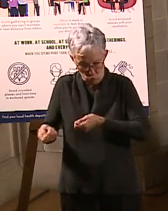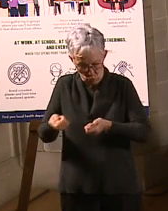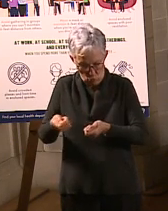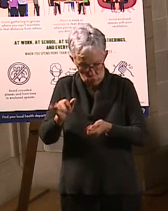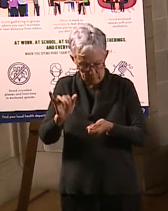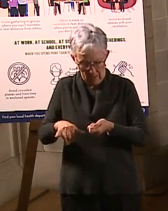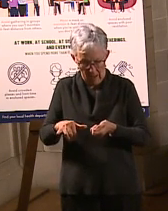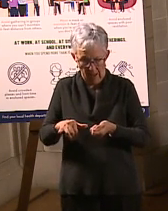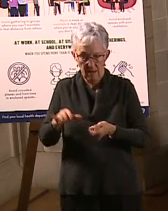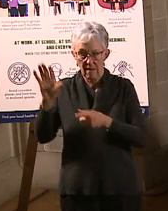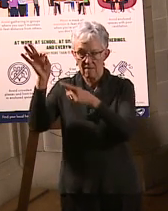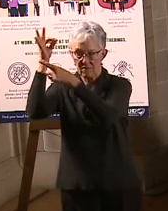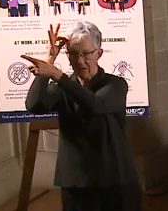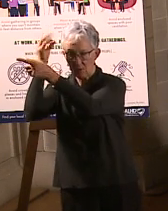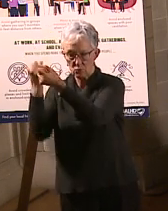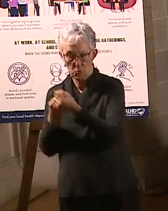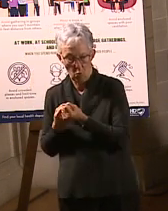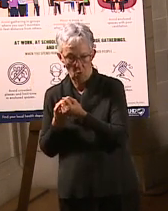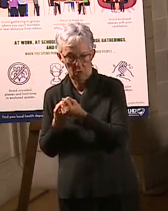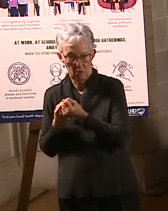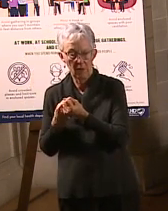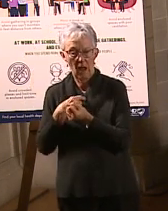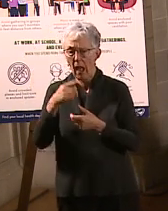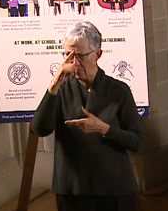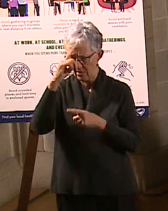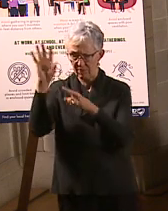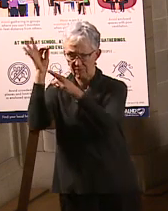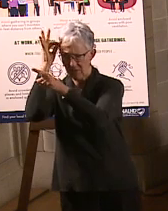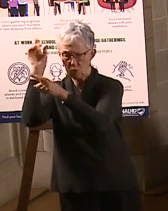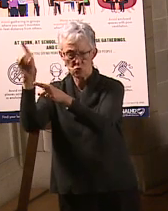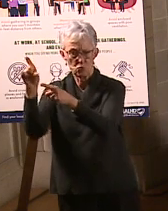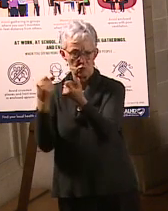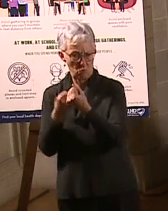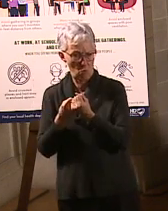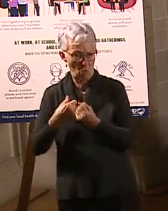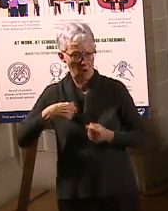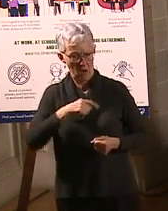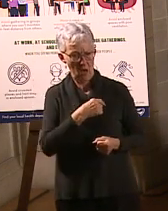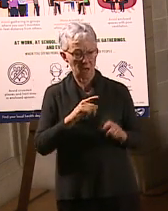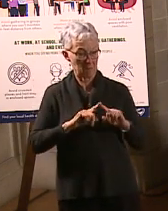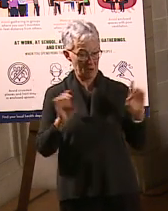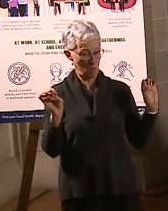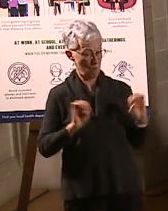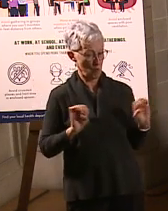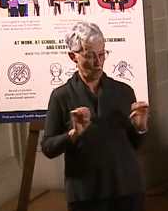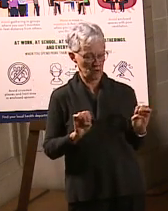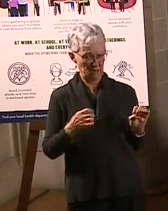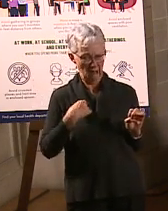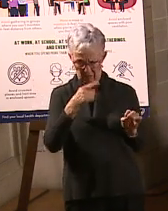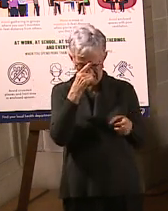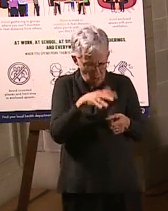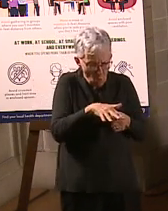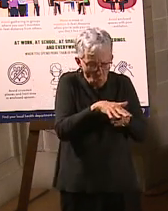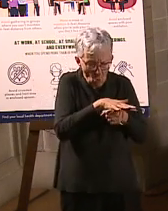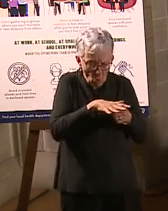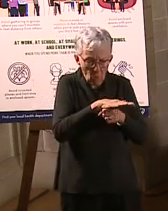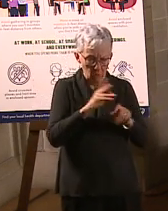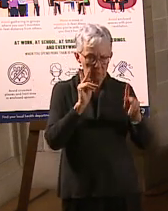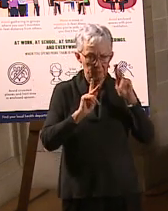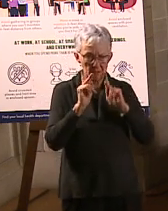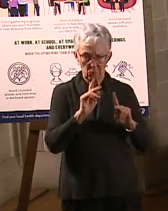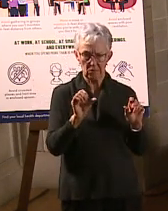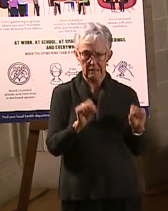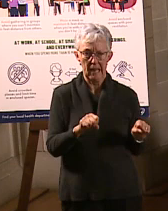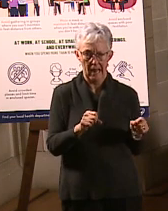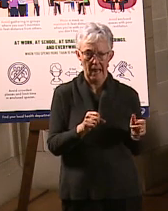federal government wants to help out, they should support us, but understanding that emergencies are dealt with at the local level. And when you give us the resources, like if you give us